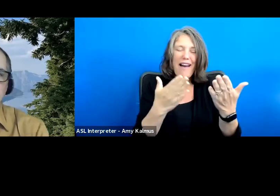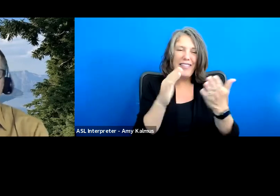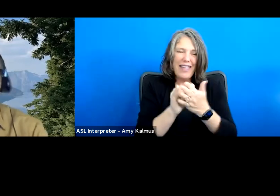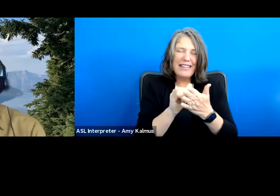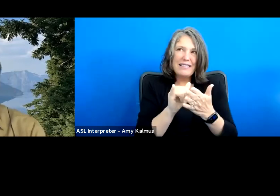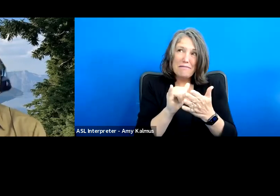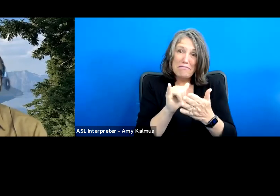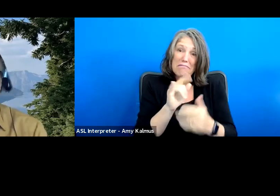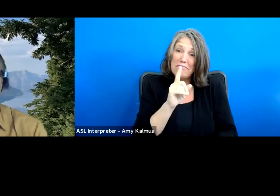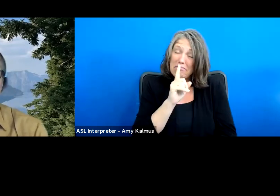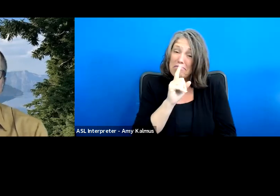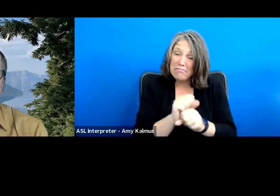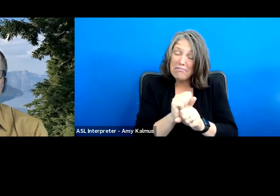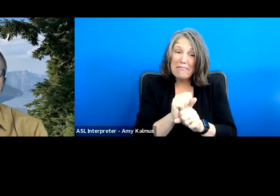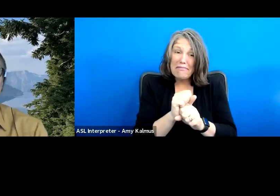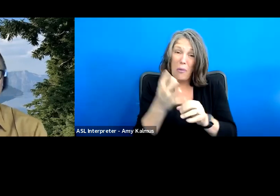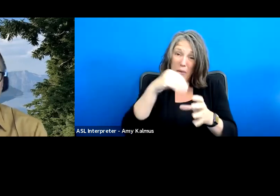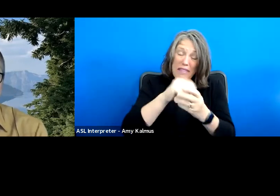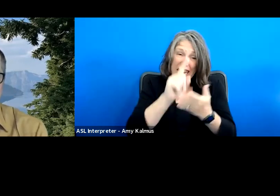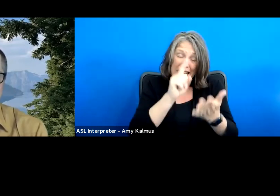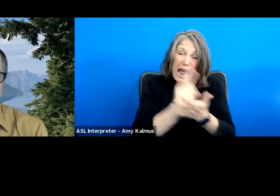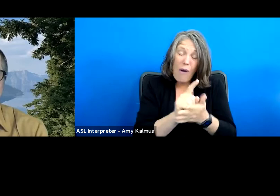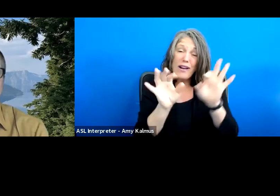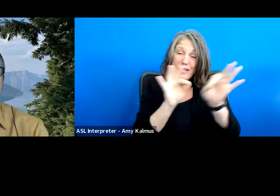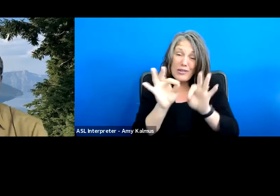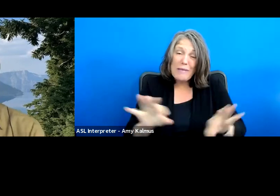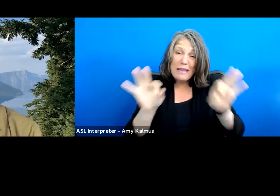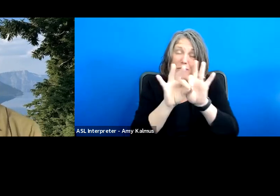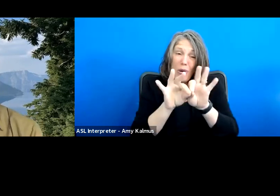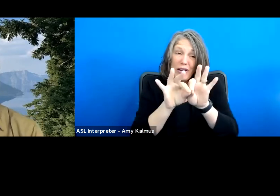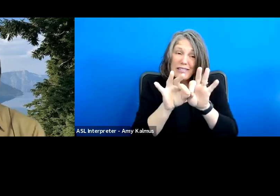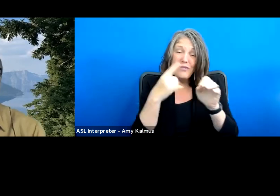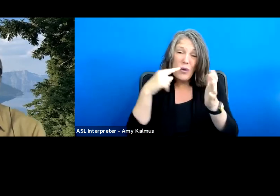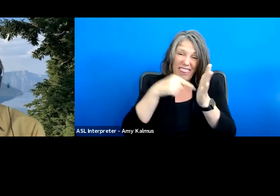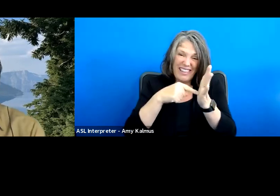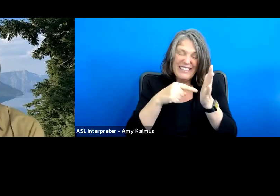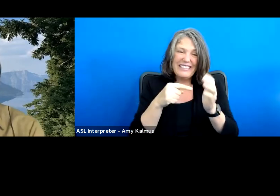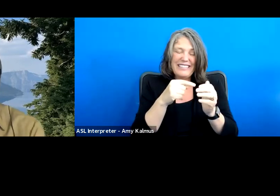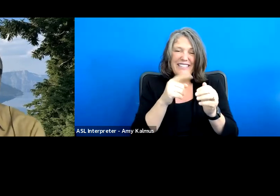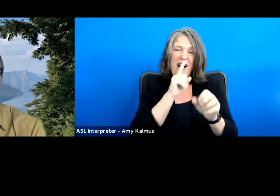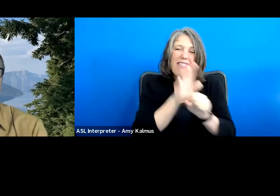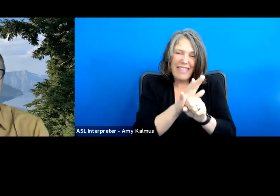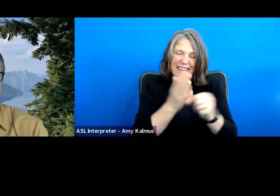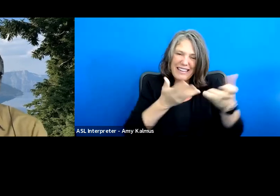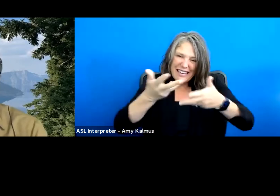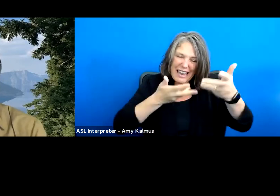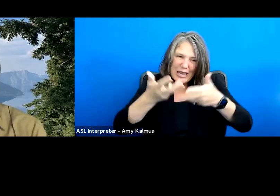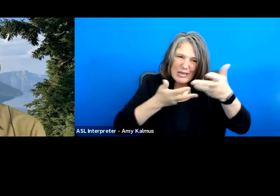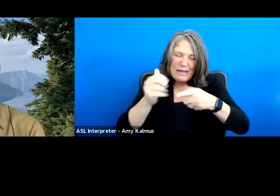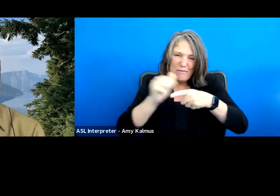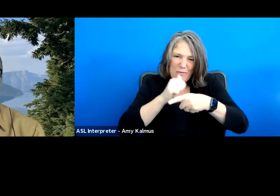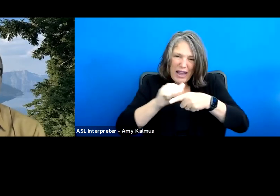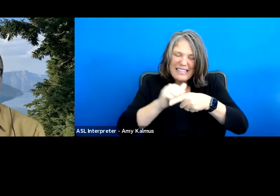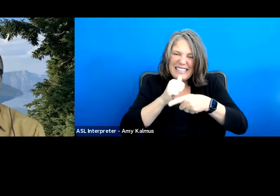hour, really describe the importance of this, of these authentic engagement